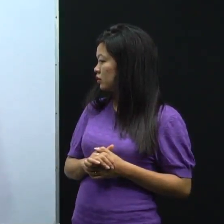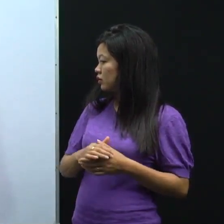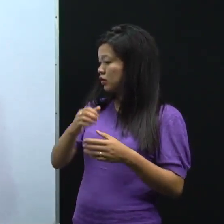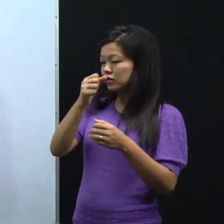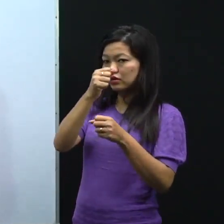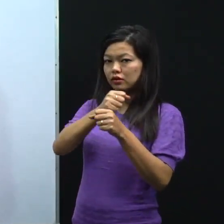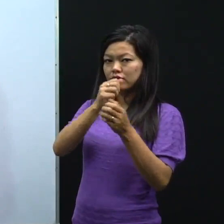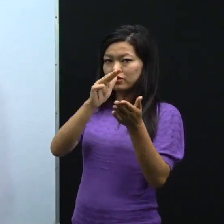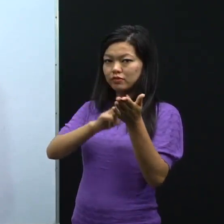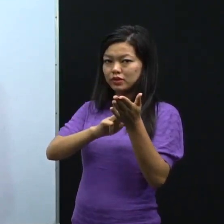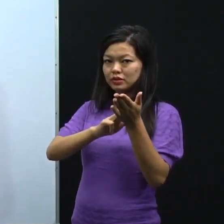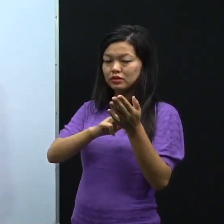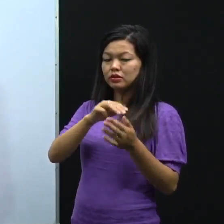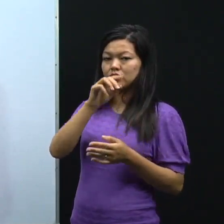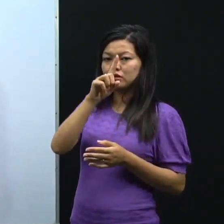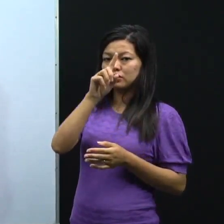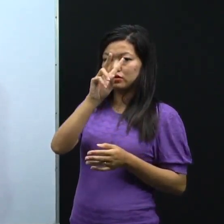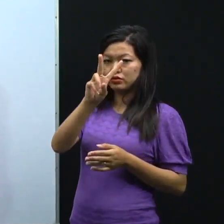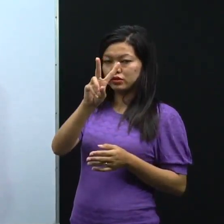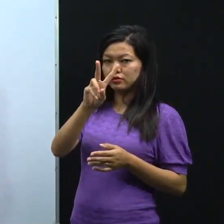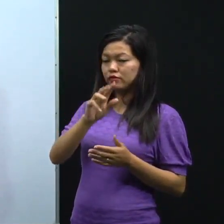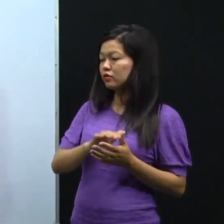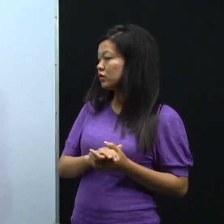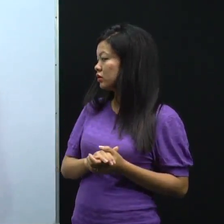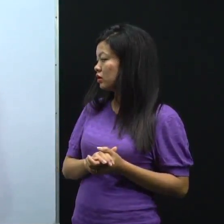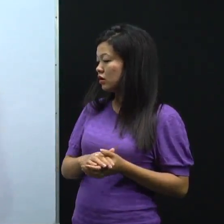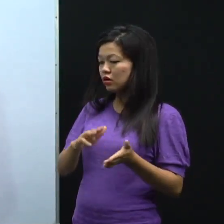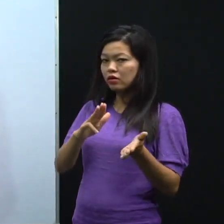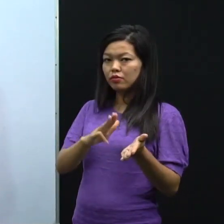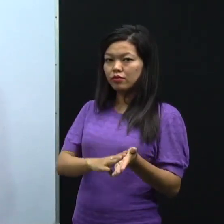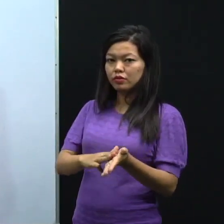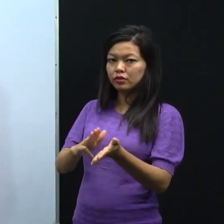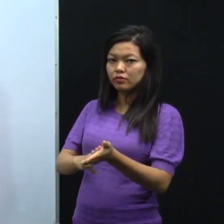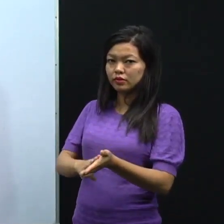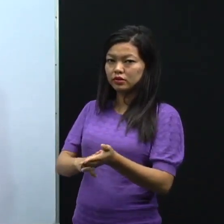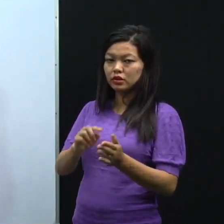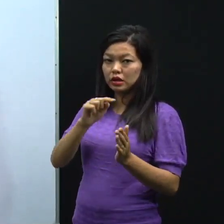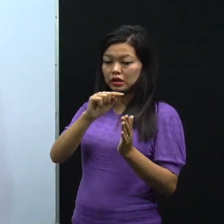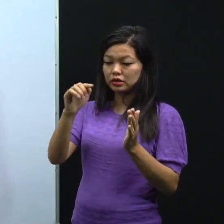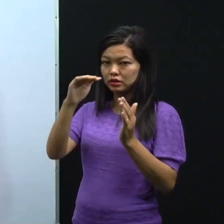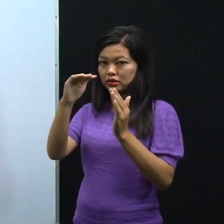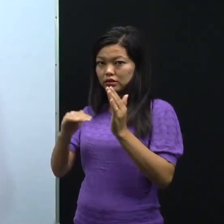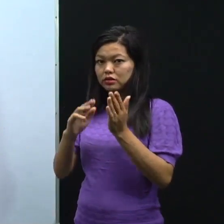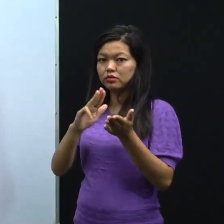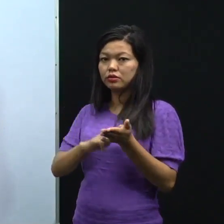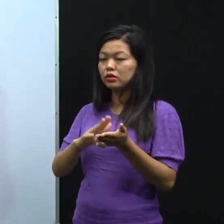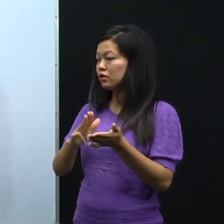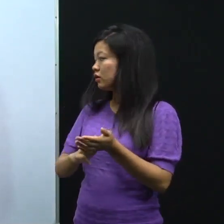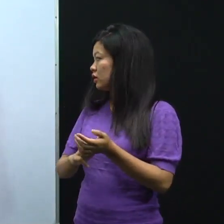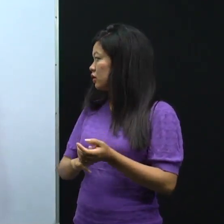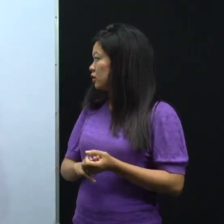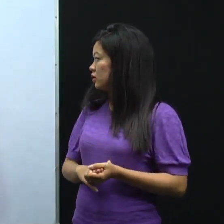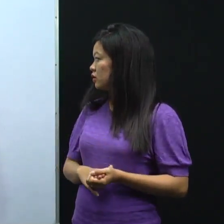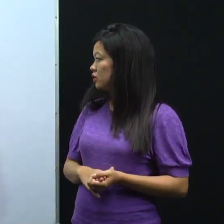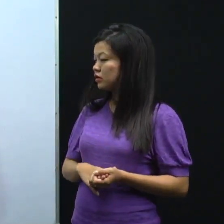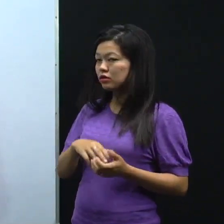12. Clear? Now the molar mass is oxygen, it is, the atomic